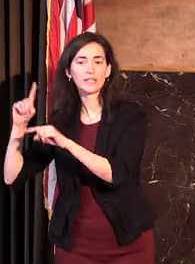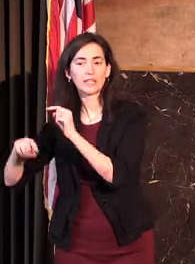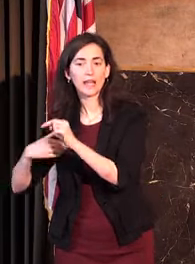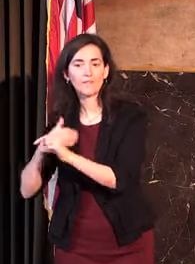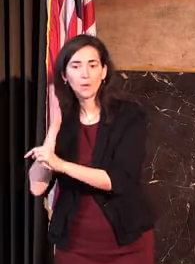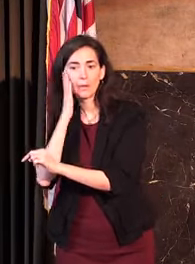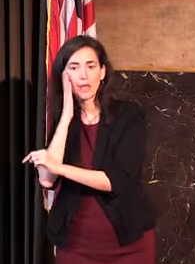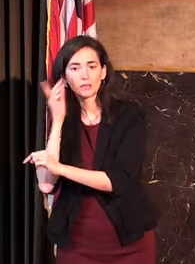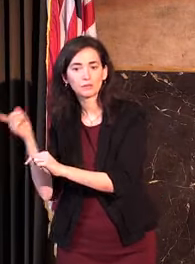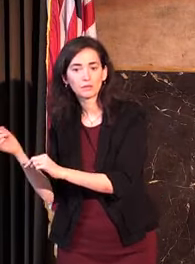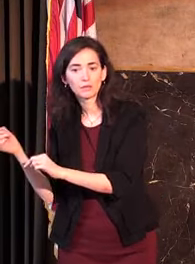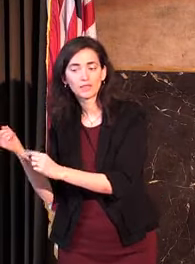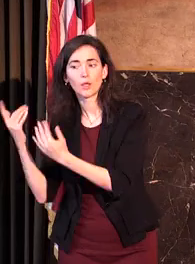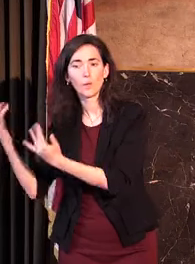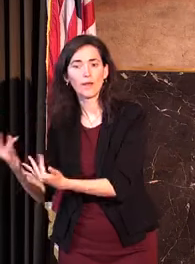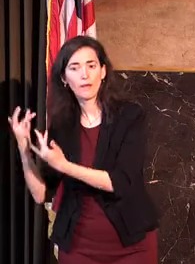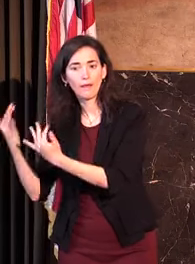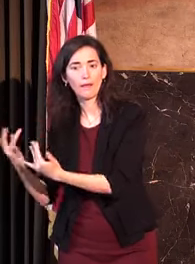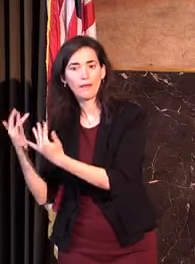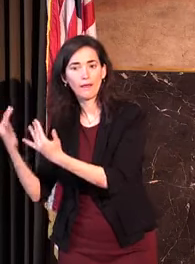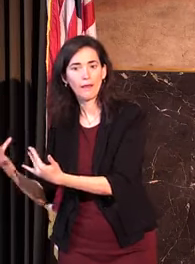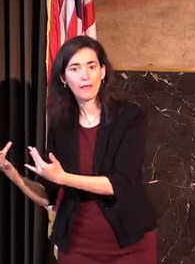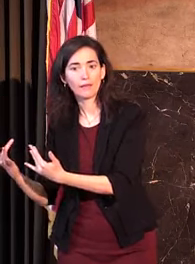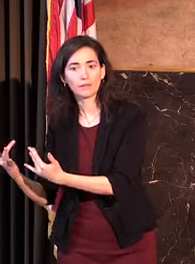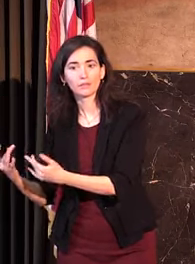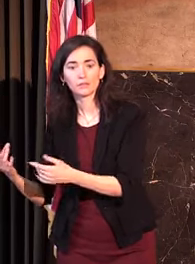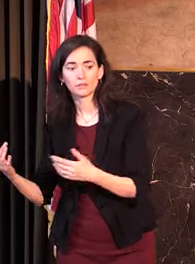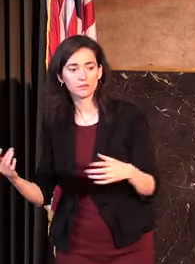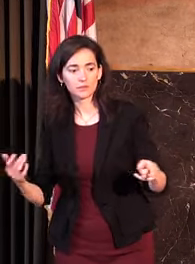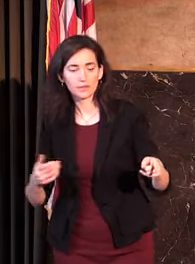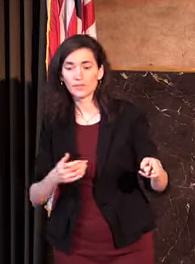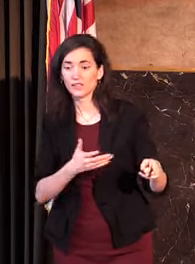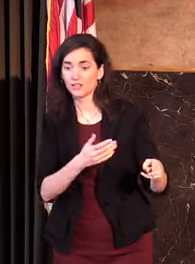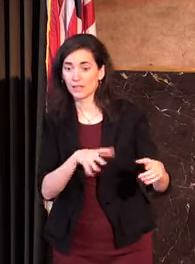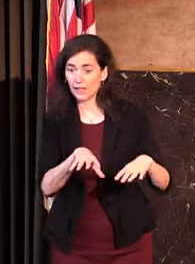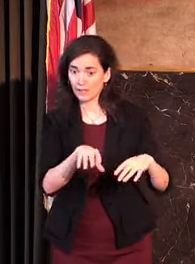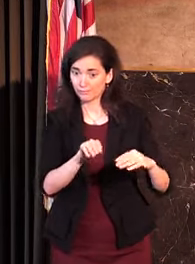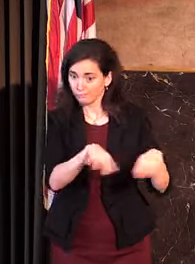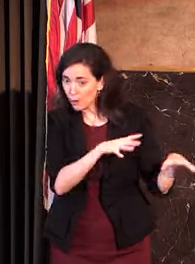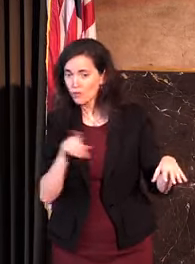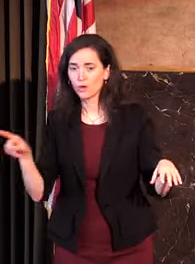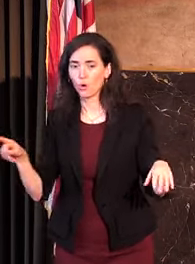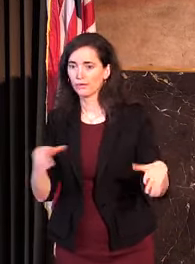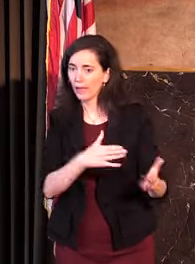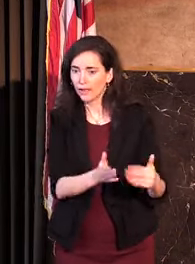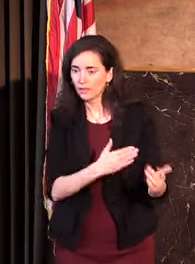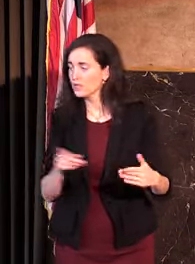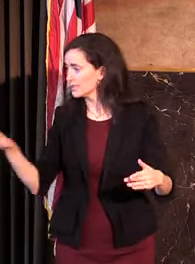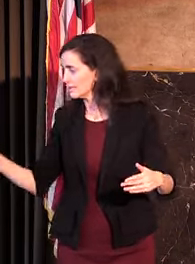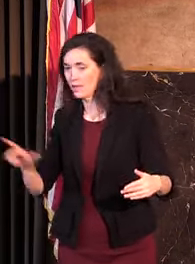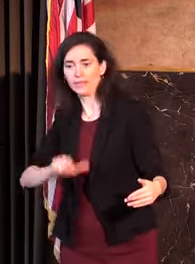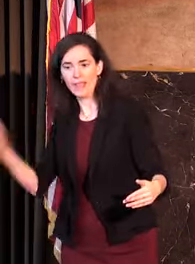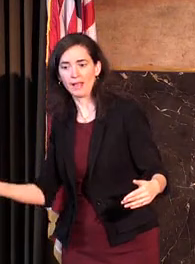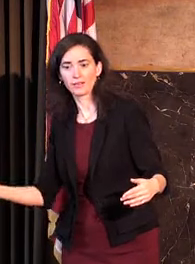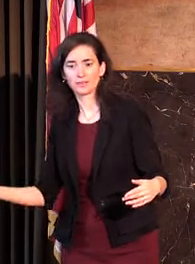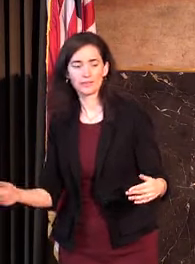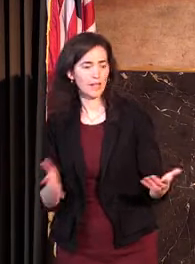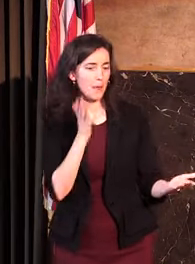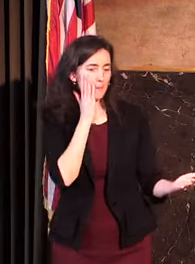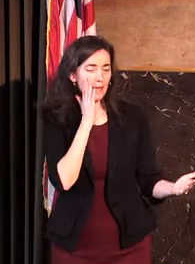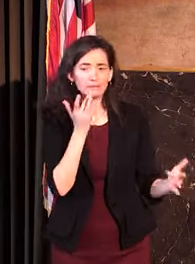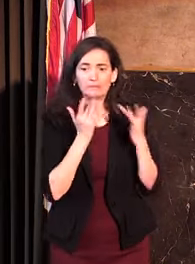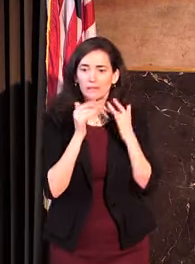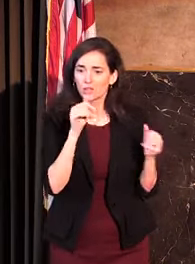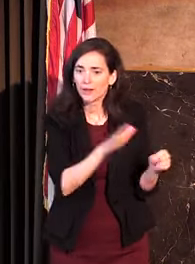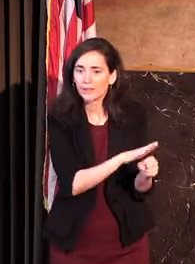waiting room that were vying to get into that bed, that scarce resource, because we were